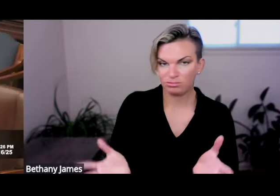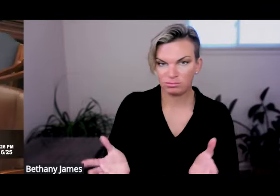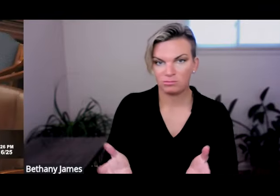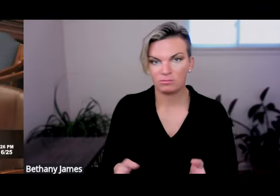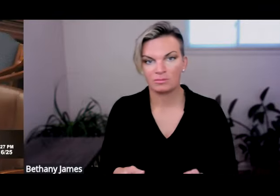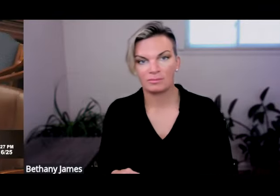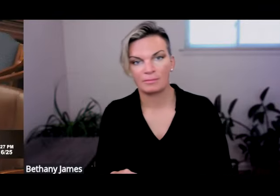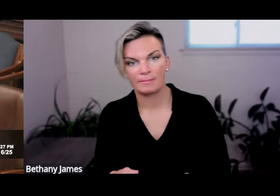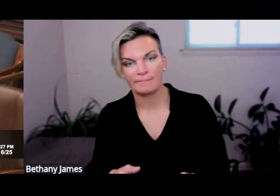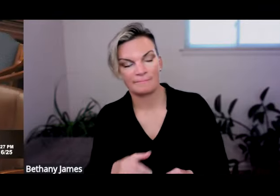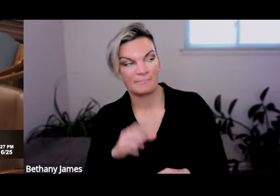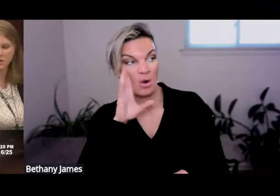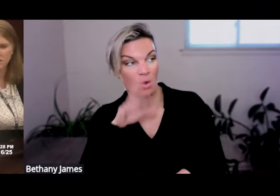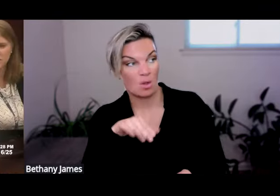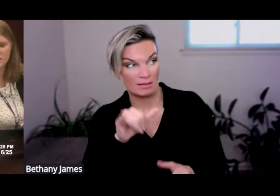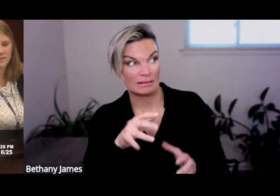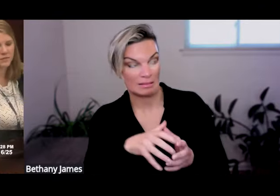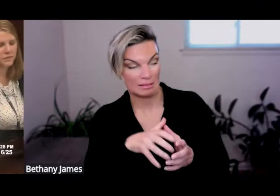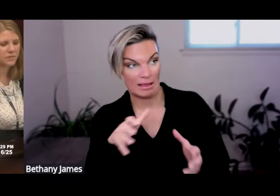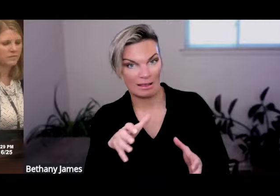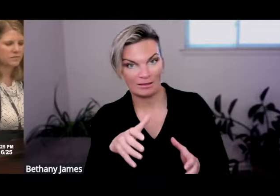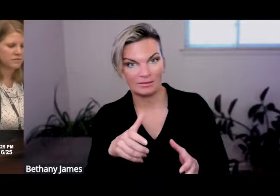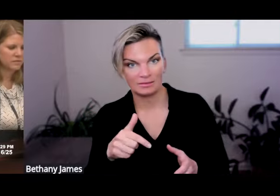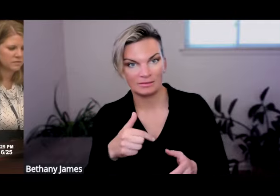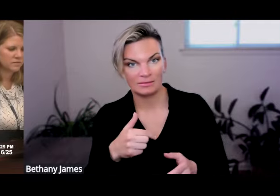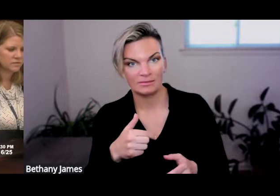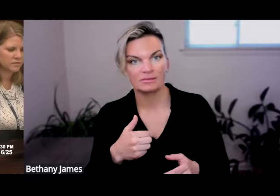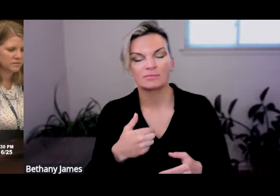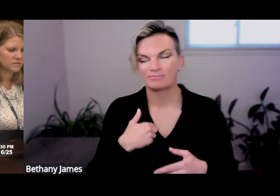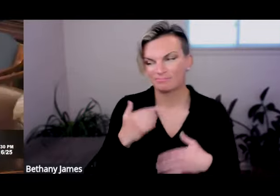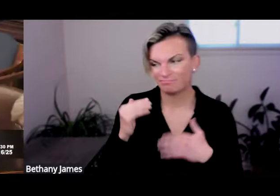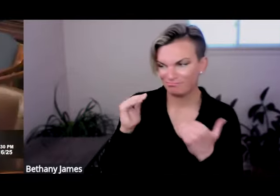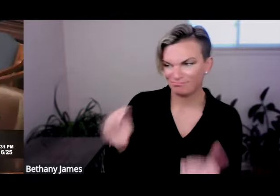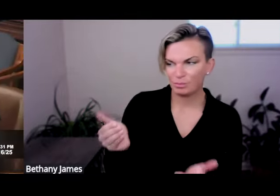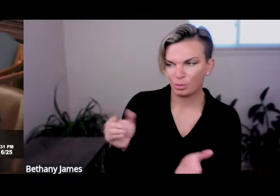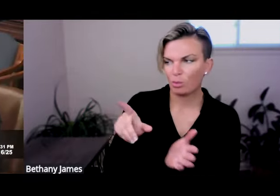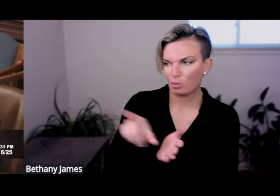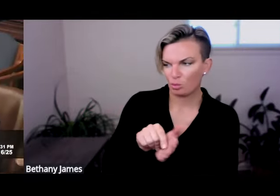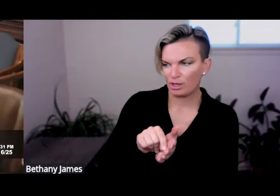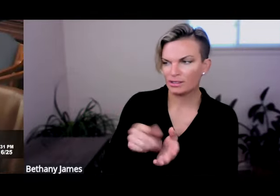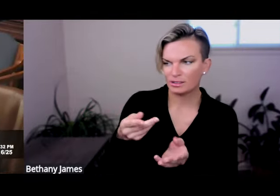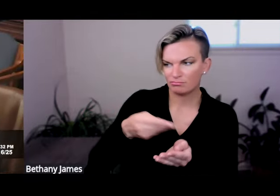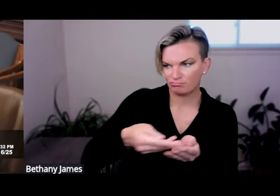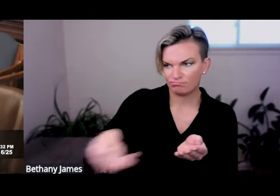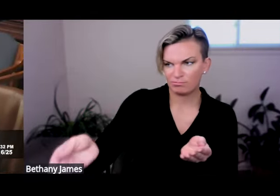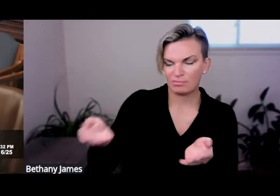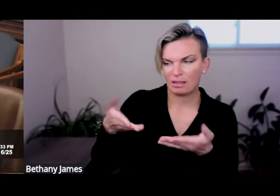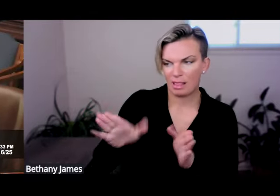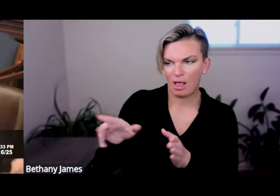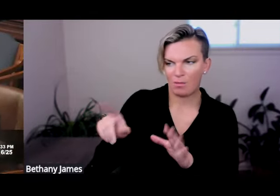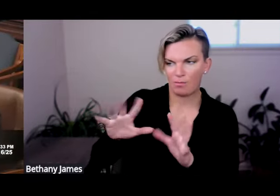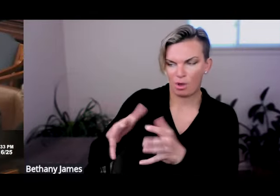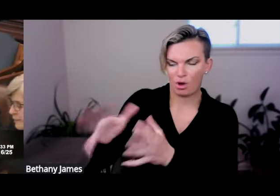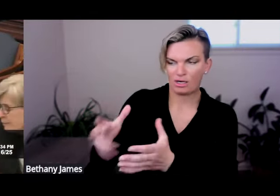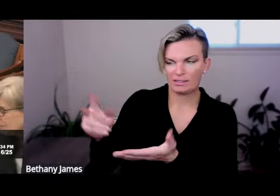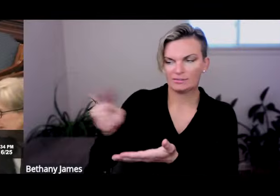know that's a lot, so I definitely would recommend. let's print it and circulate it and then we can Yep. invite the parties back. I think we're getting there with.